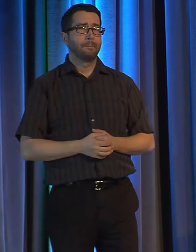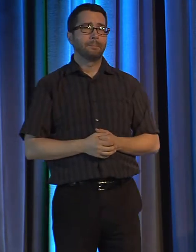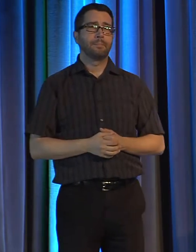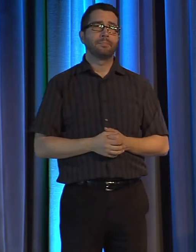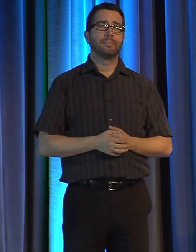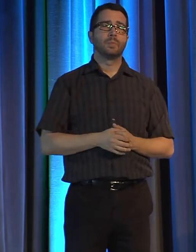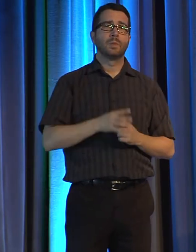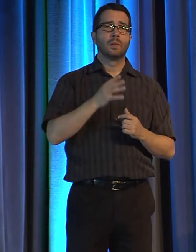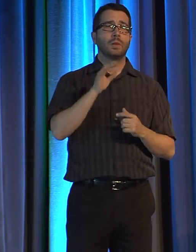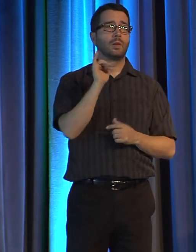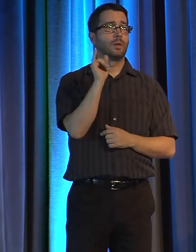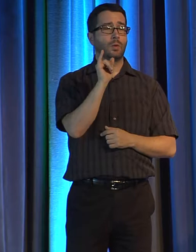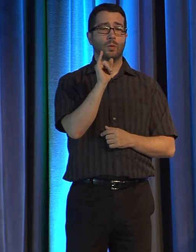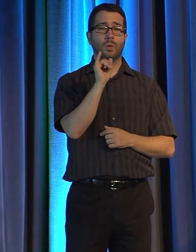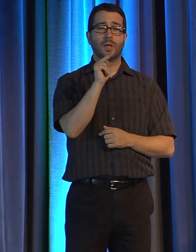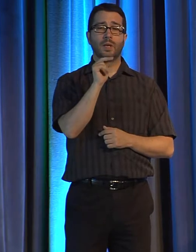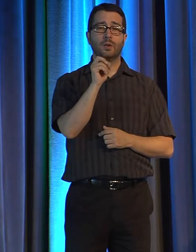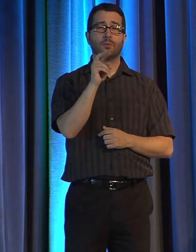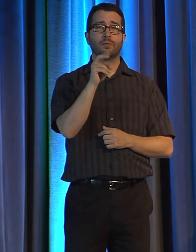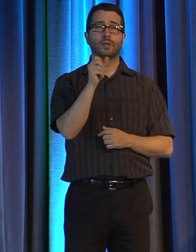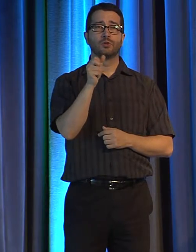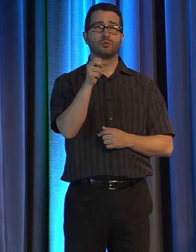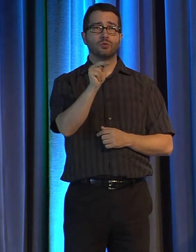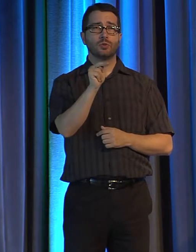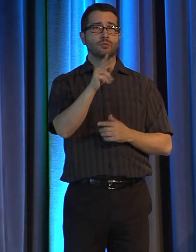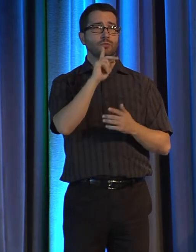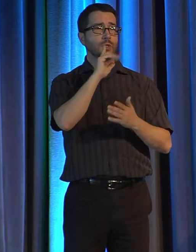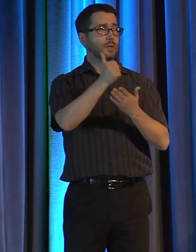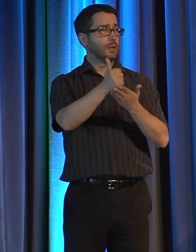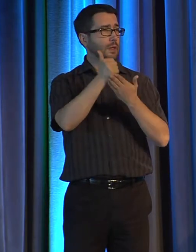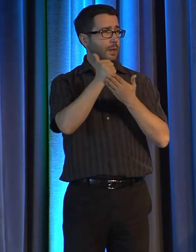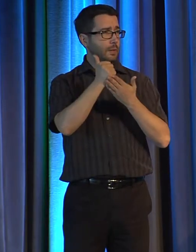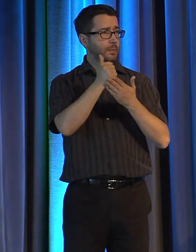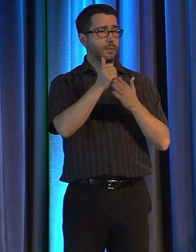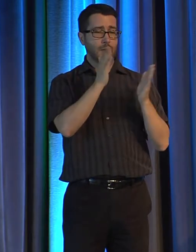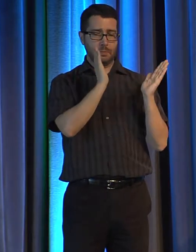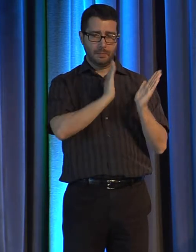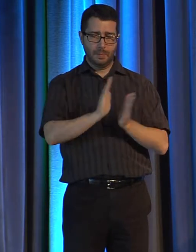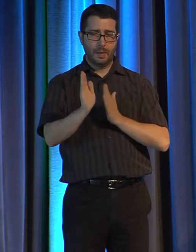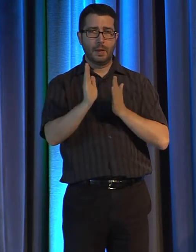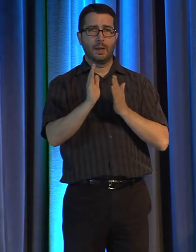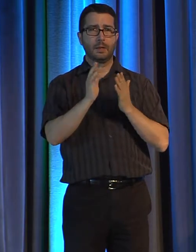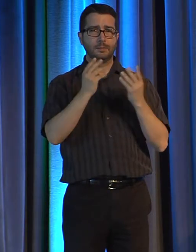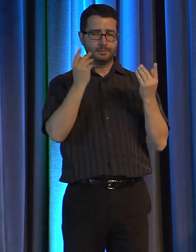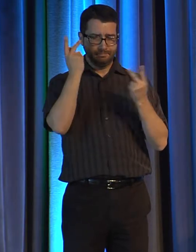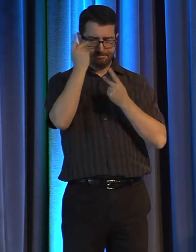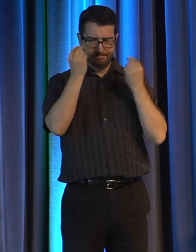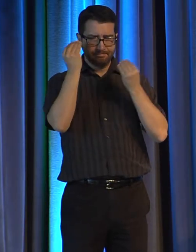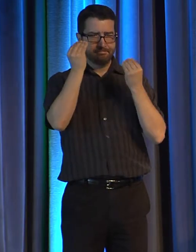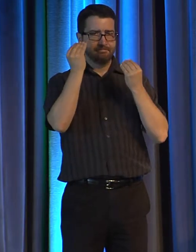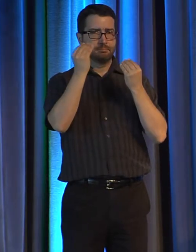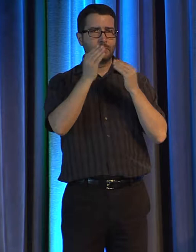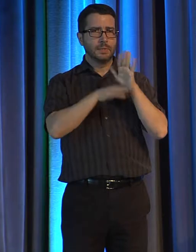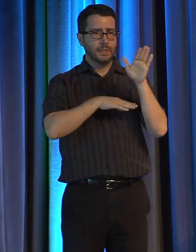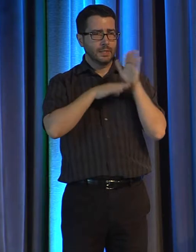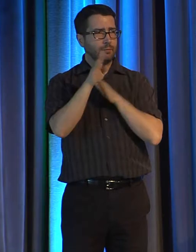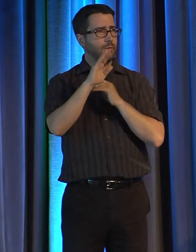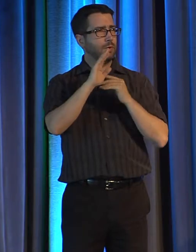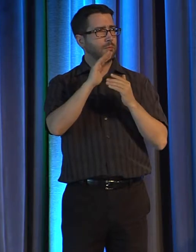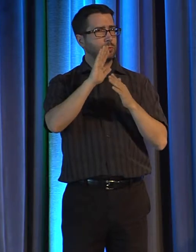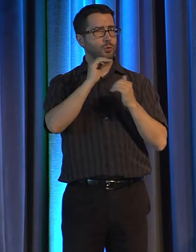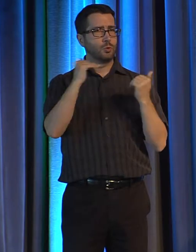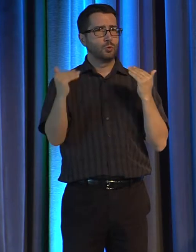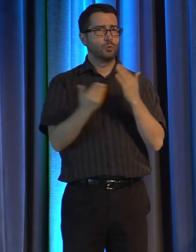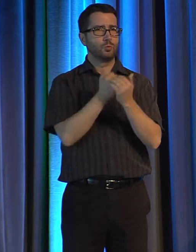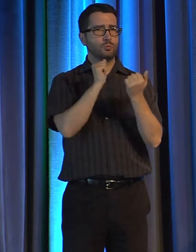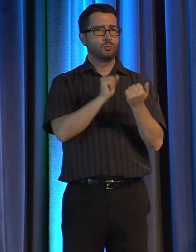Innovation also helps us be better as we plan, implement, and evaluate new approaches to care and service delivery.